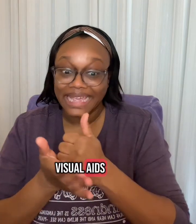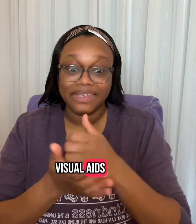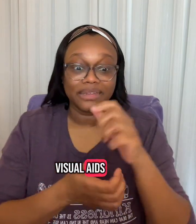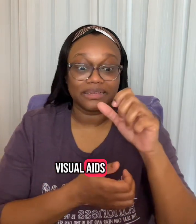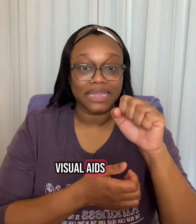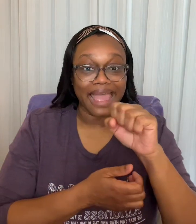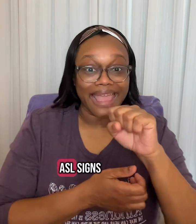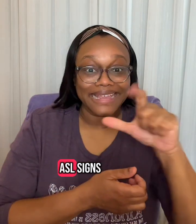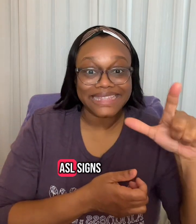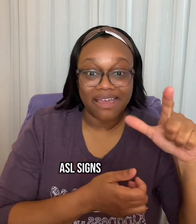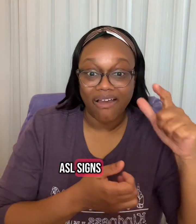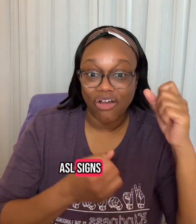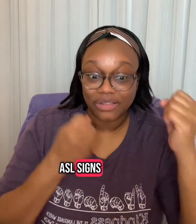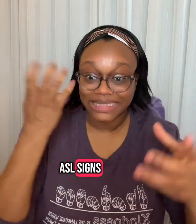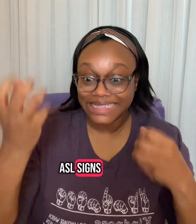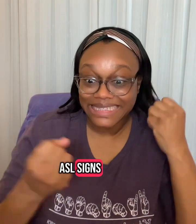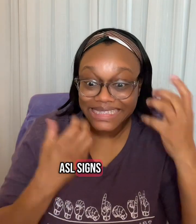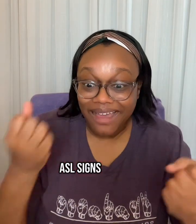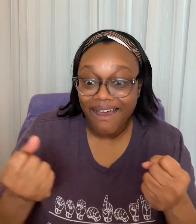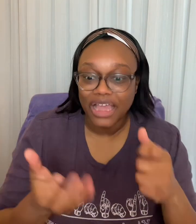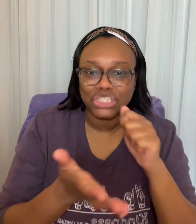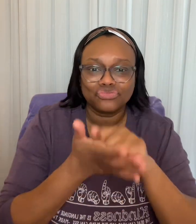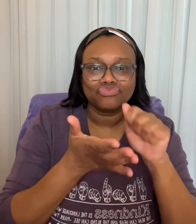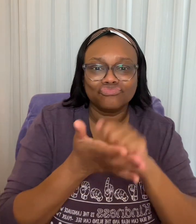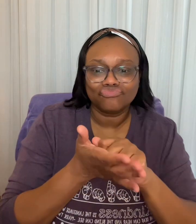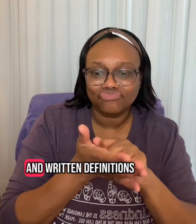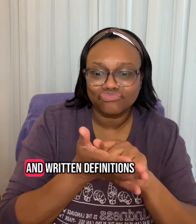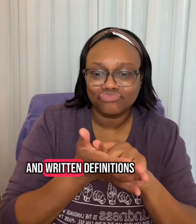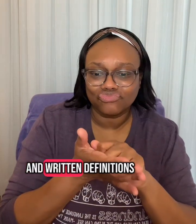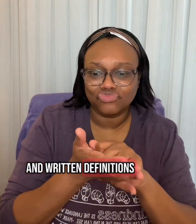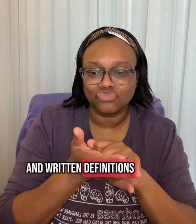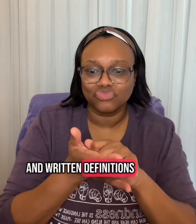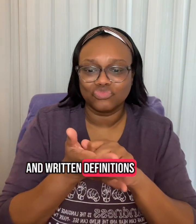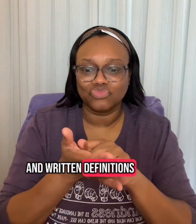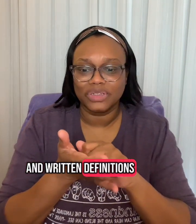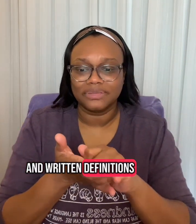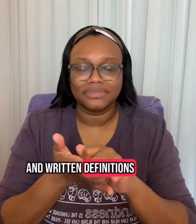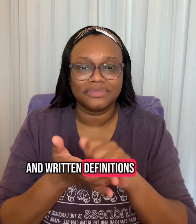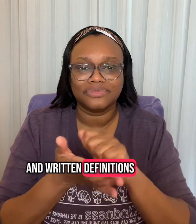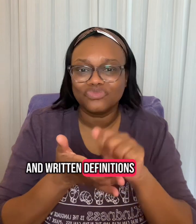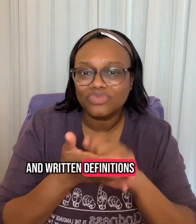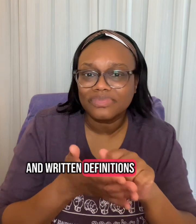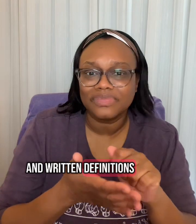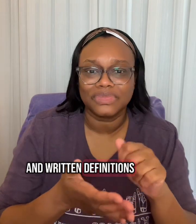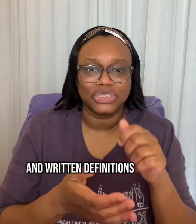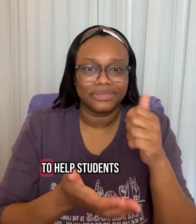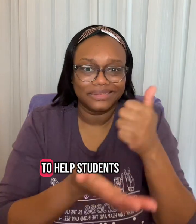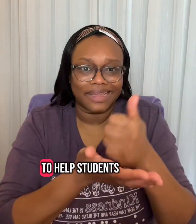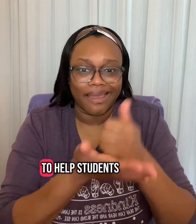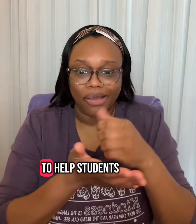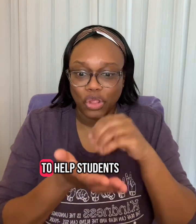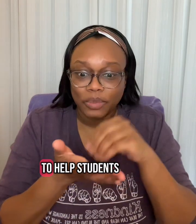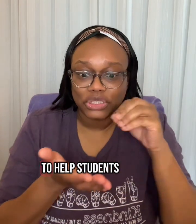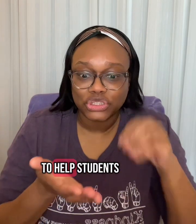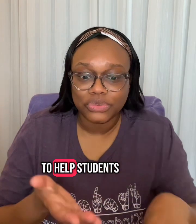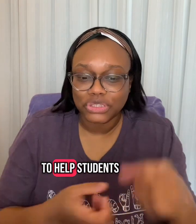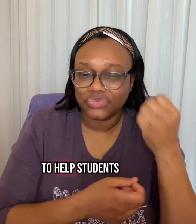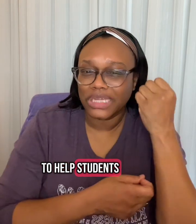aids, ASL signs, and written definitions to help